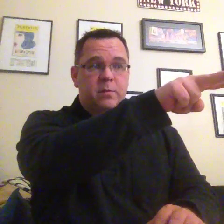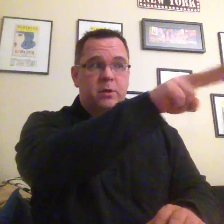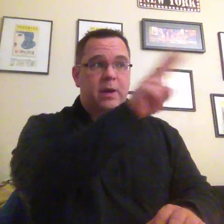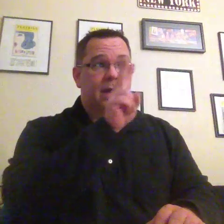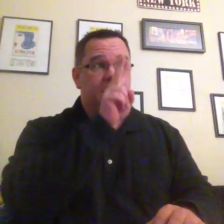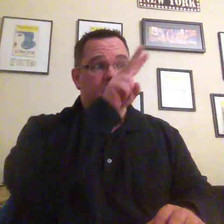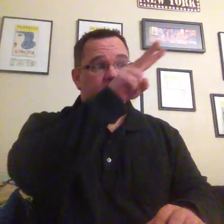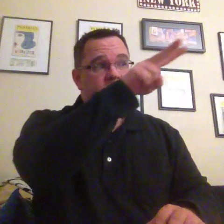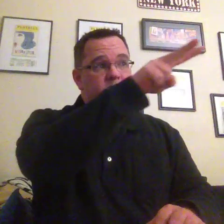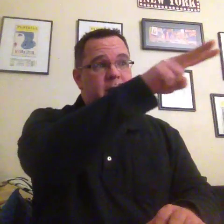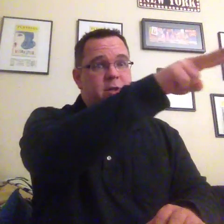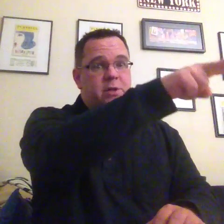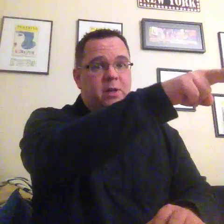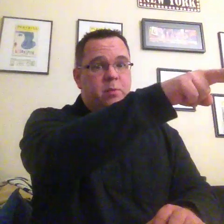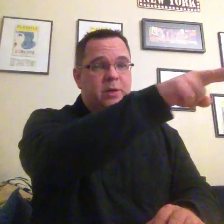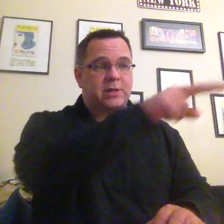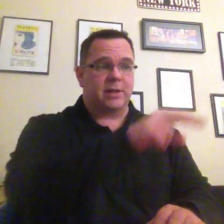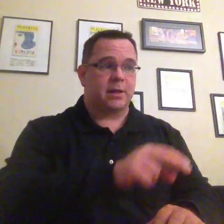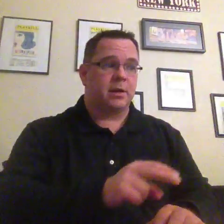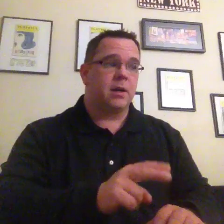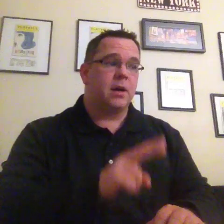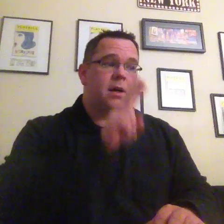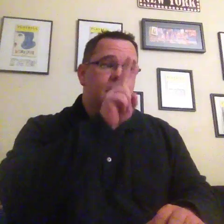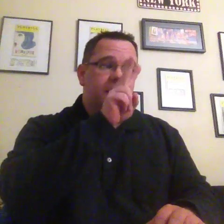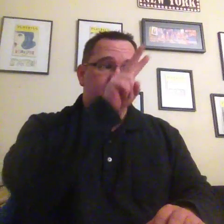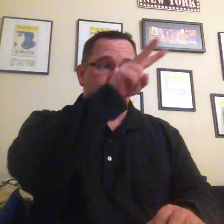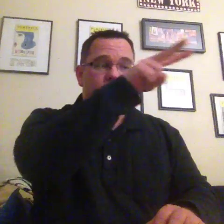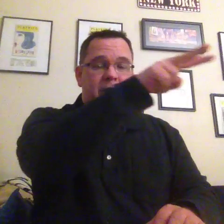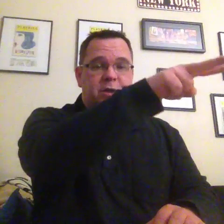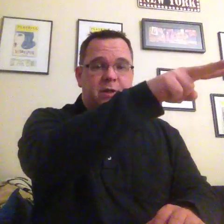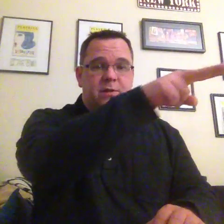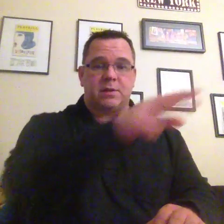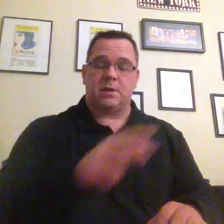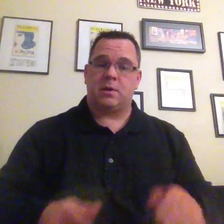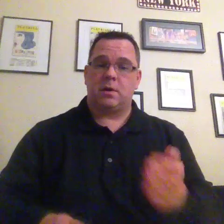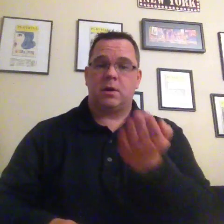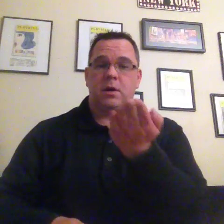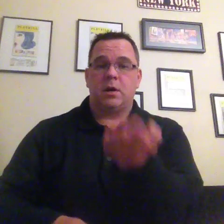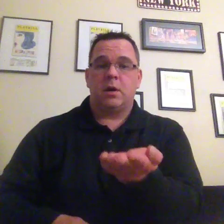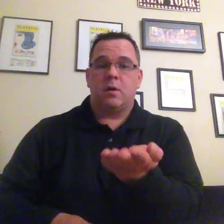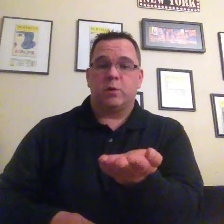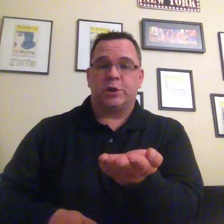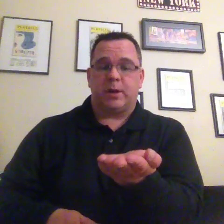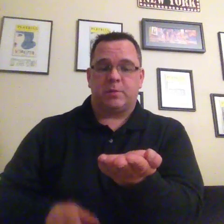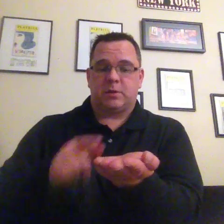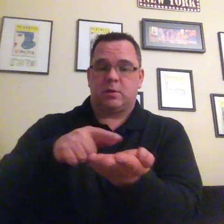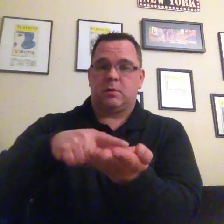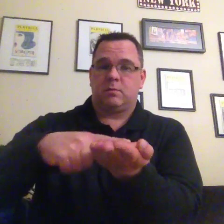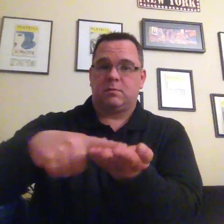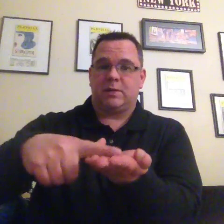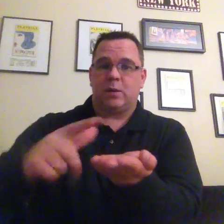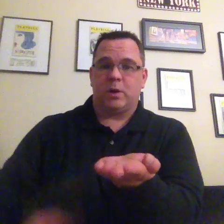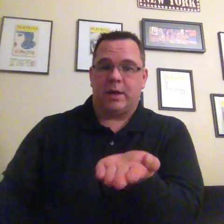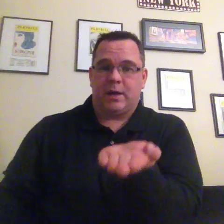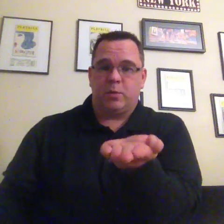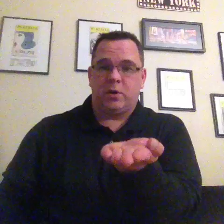you, and look in the direction that you're pointing. That's watches. For ships, take one hand, put it